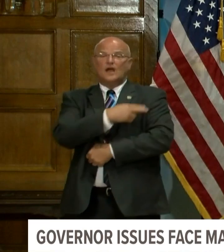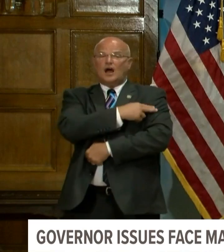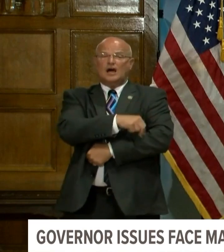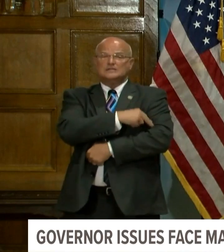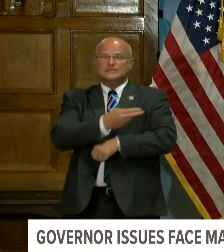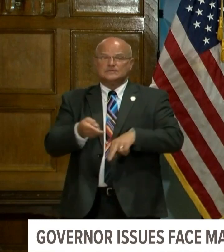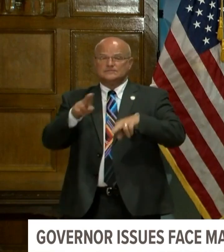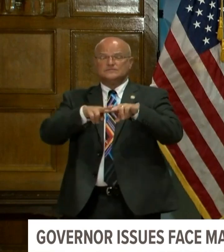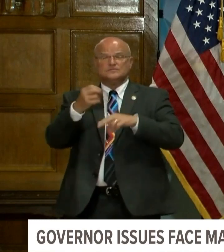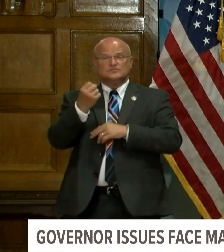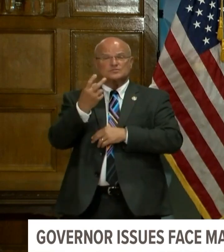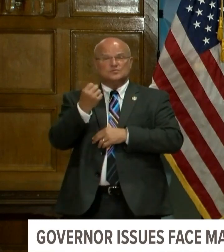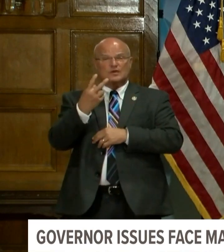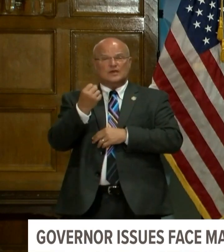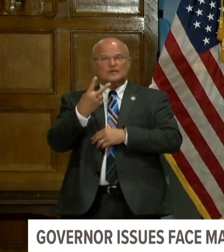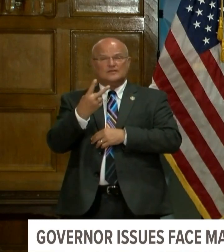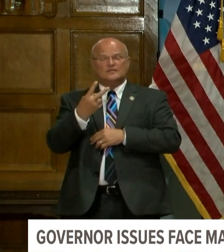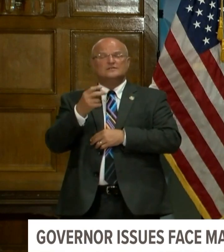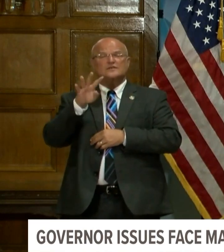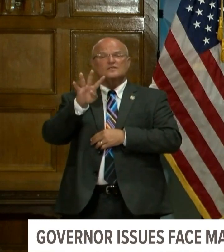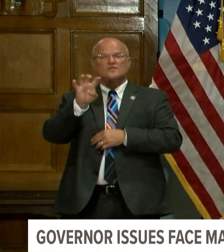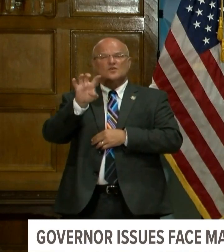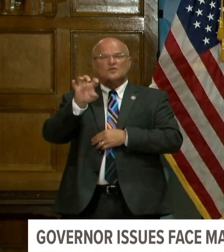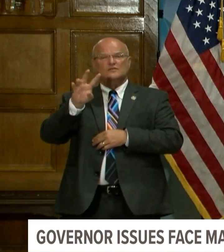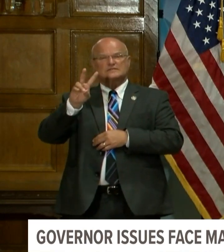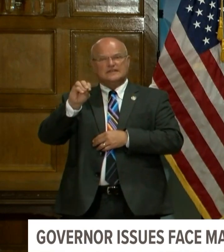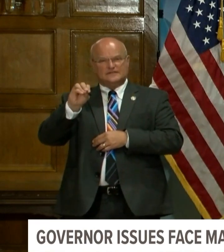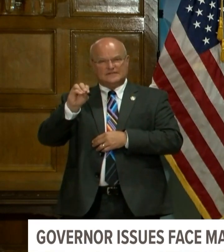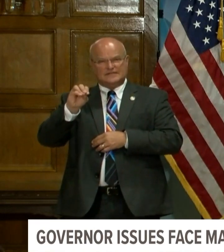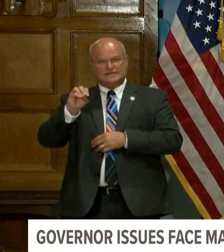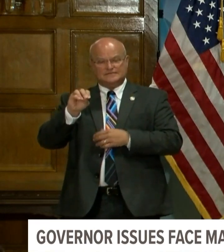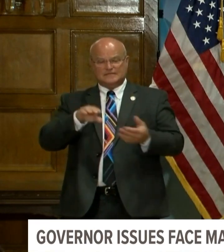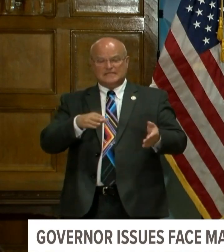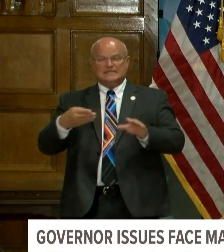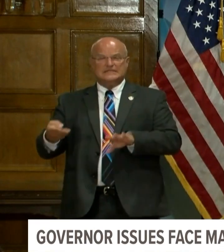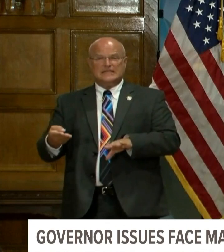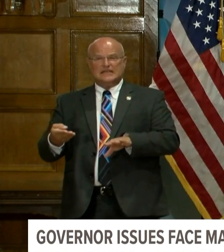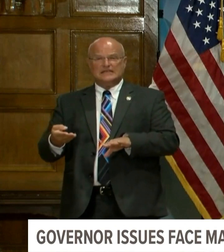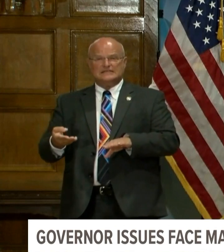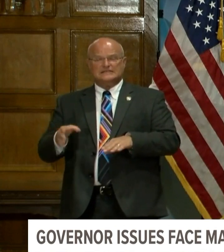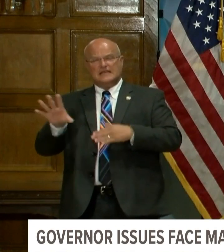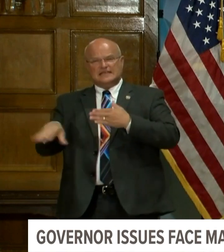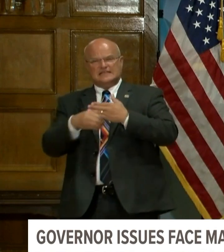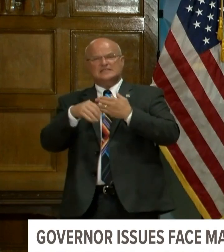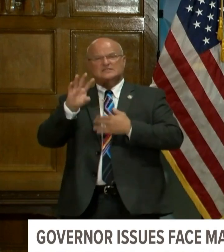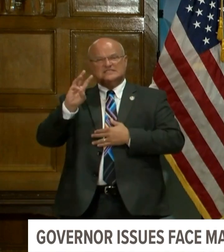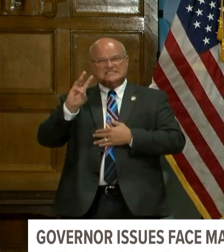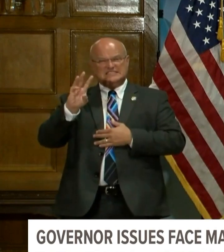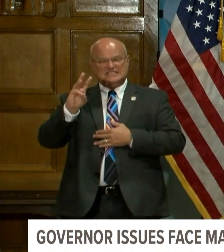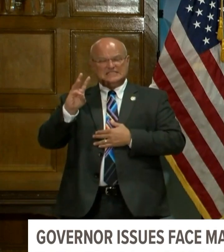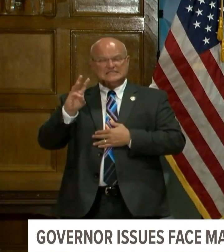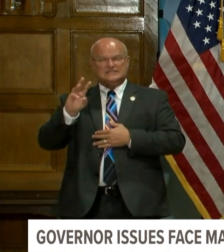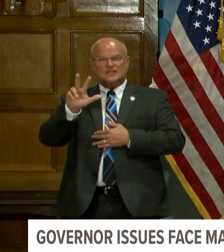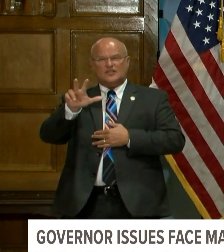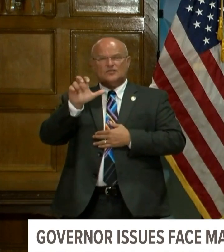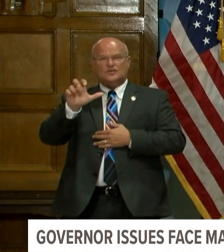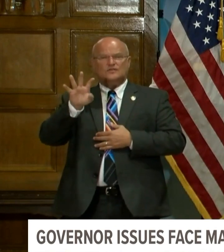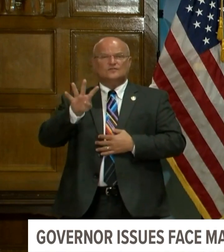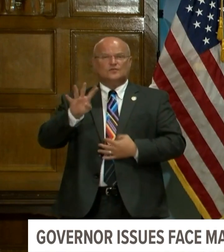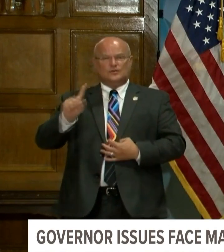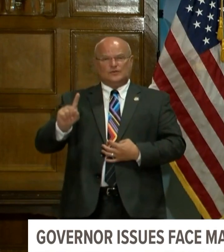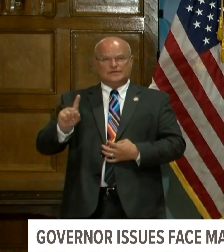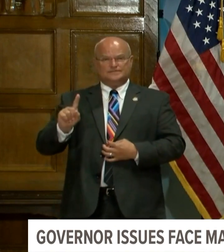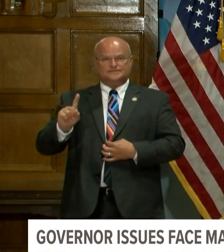an increase of 12 that brings us to 470. Deaths, we have an additional 6 deaths that brings us to